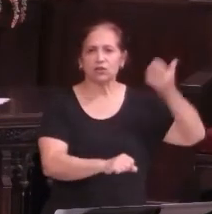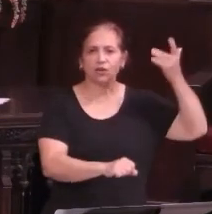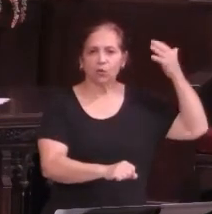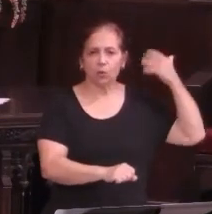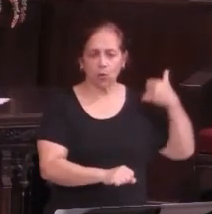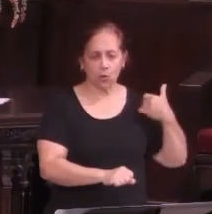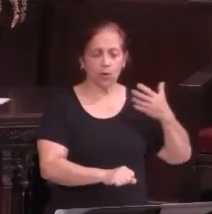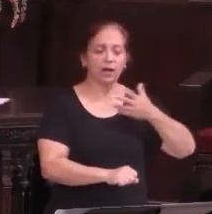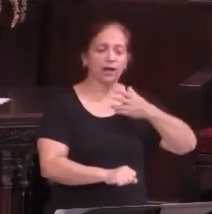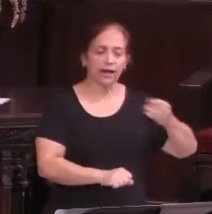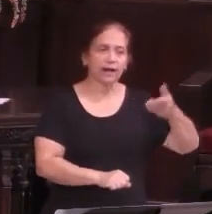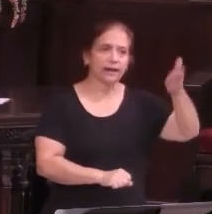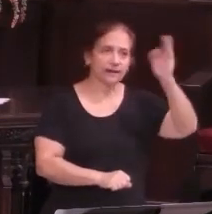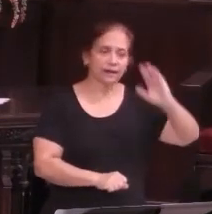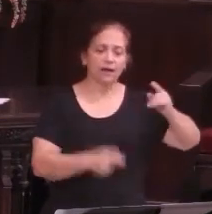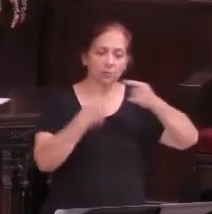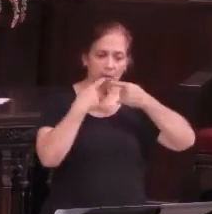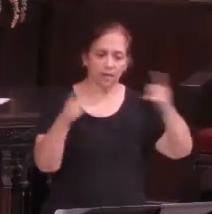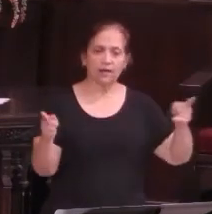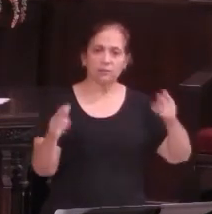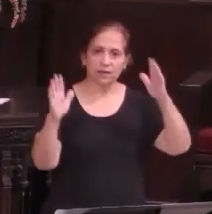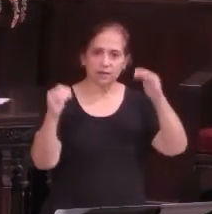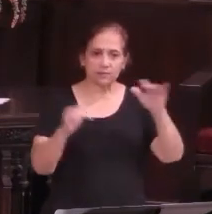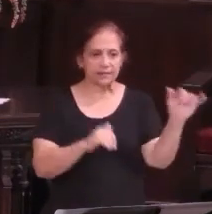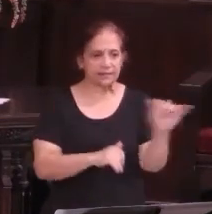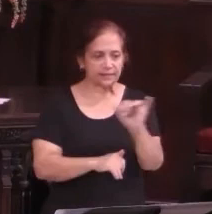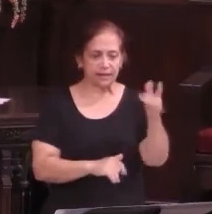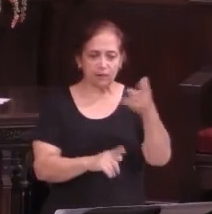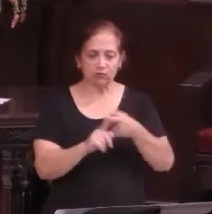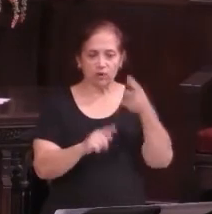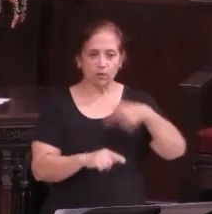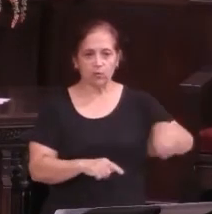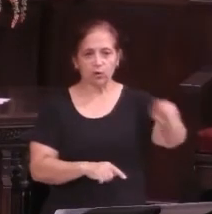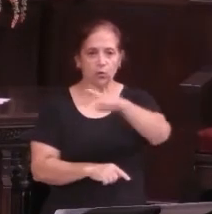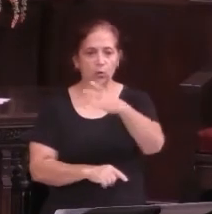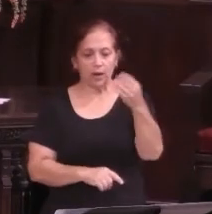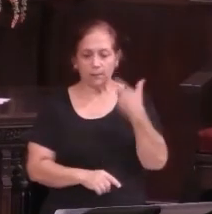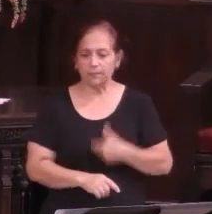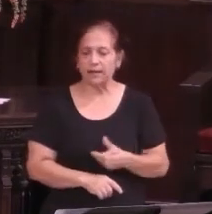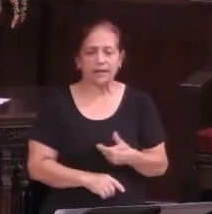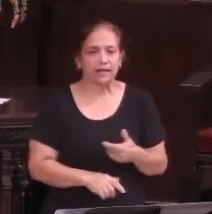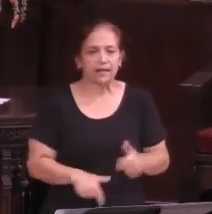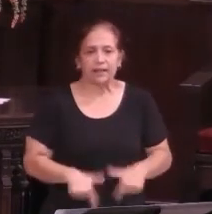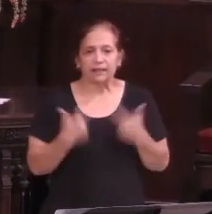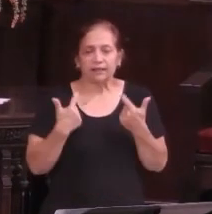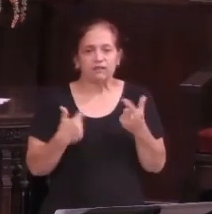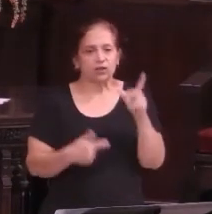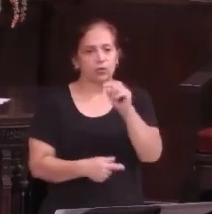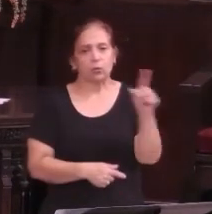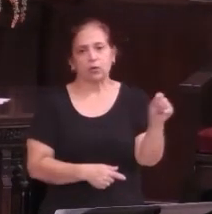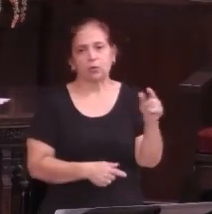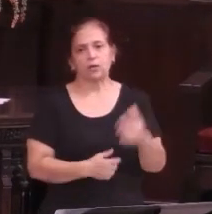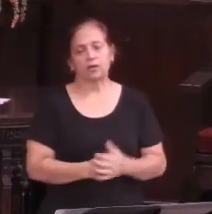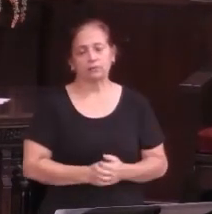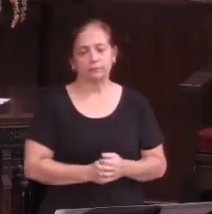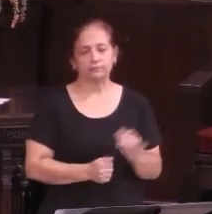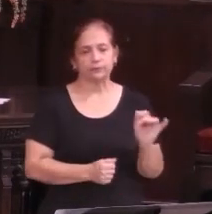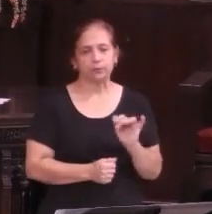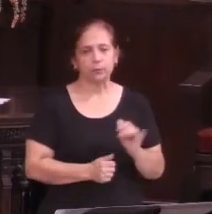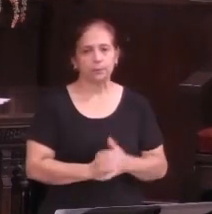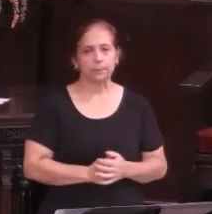God proclaims and expects the same from you and I living in 2020 as